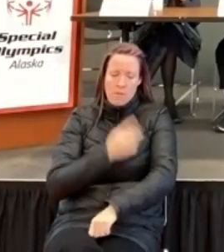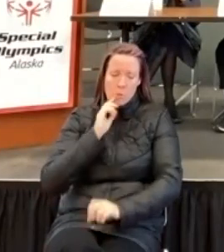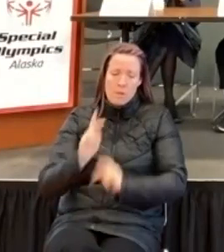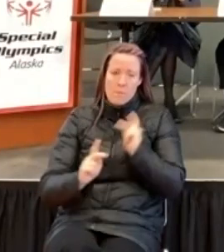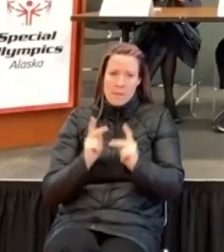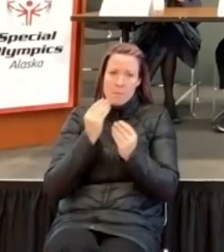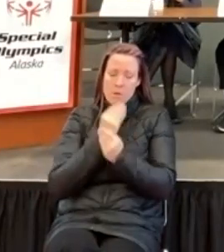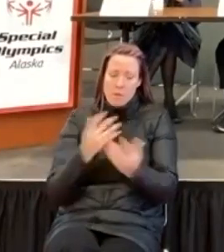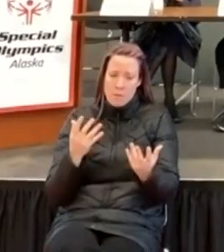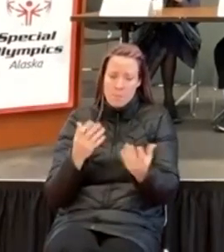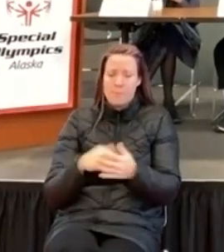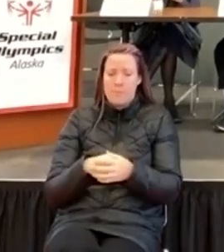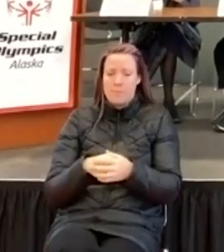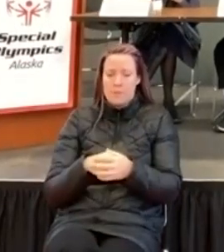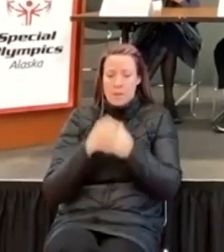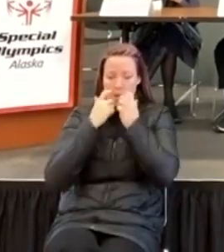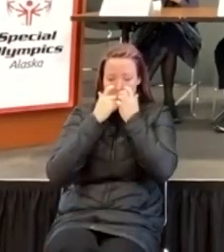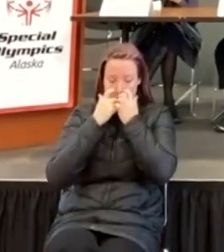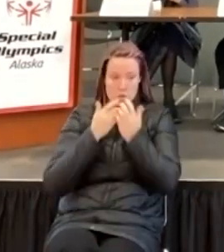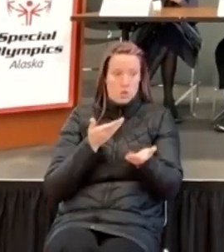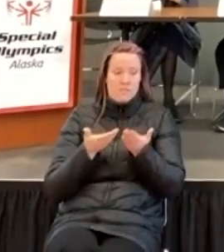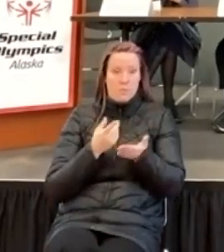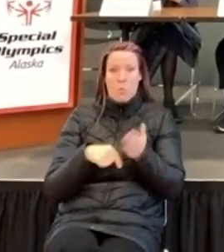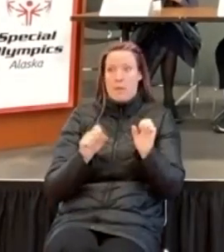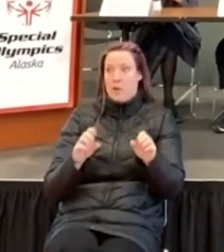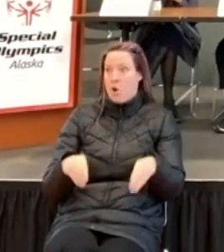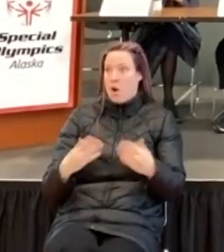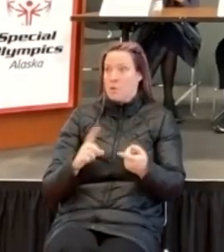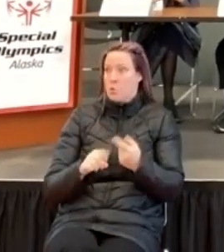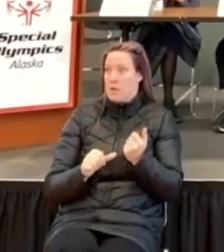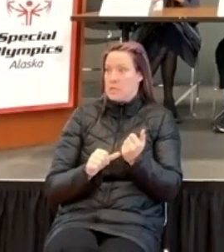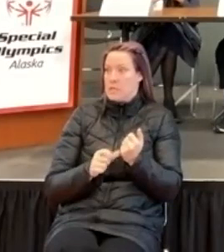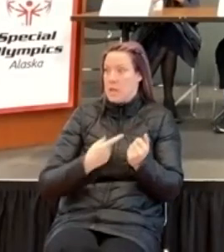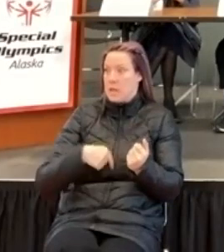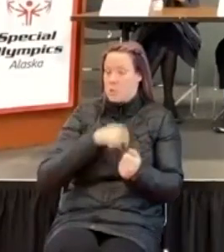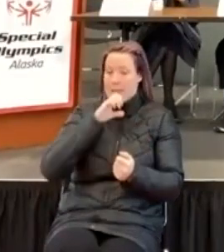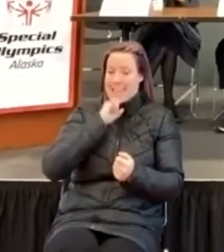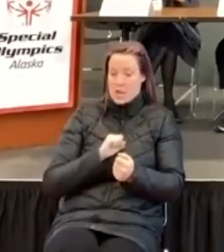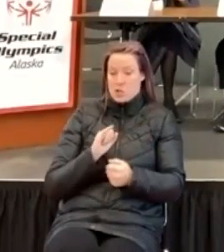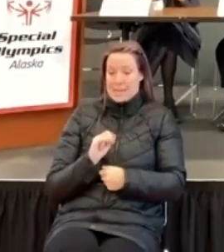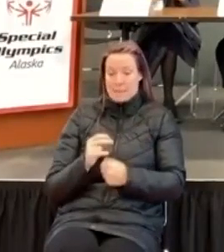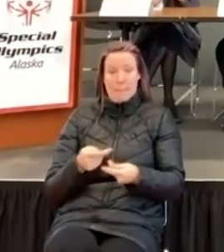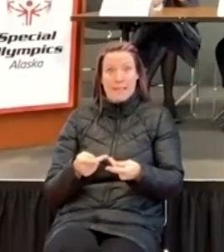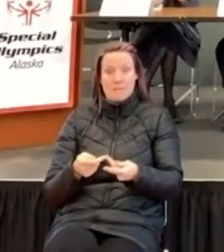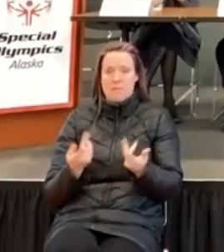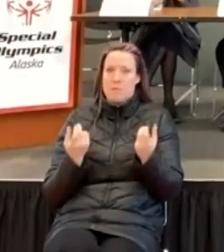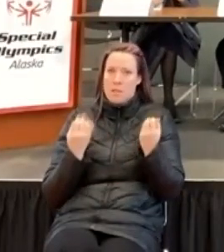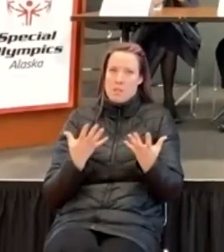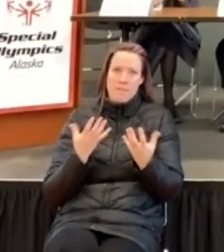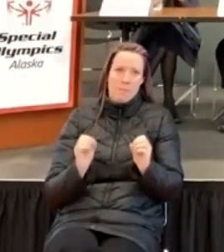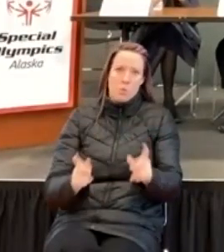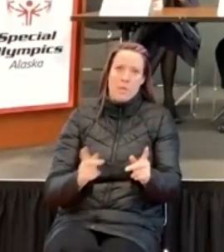So what services can a community offer to assist us to age in place? We've got such opportunity,